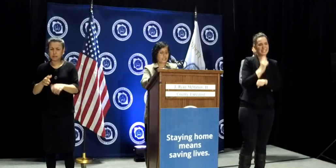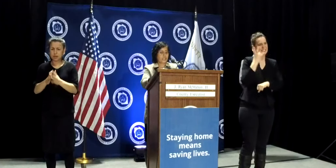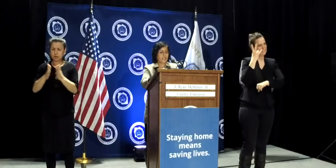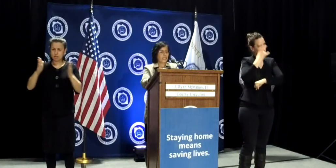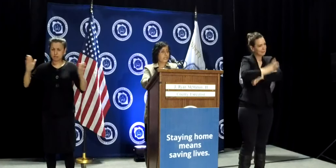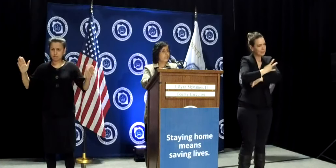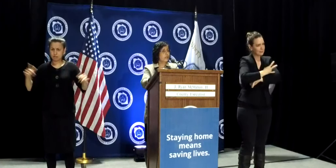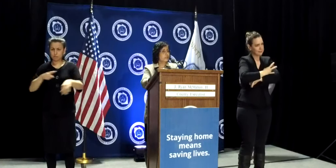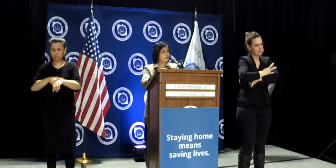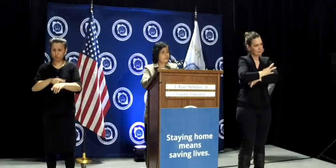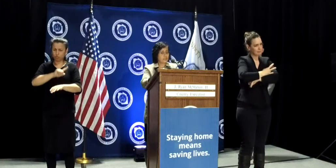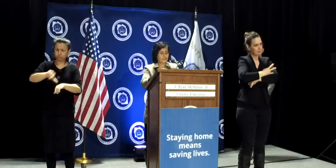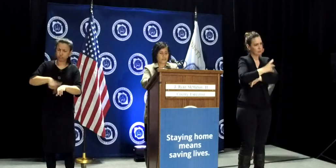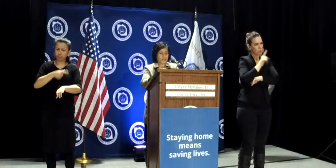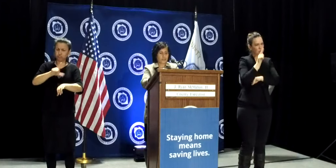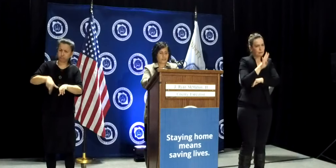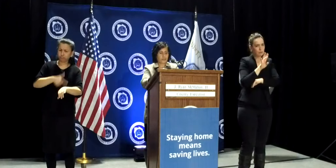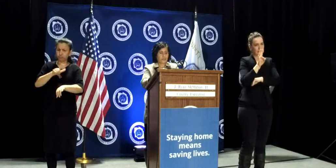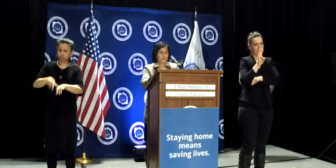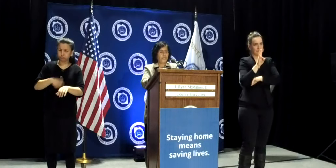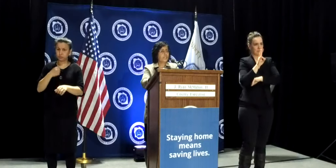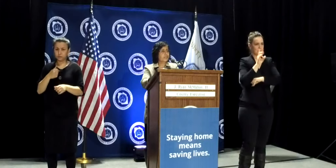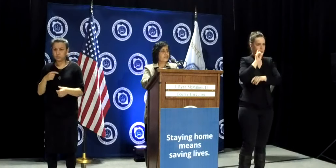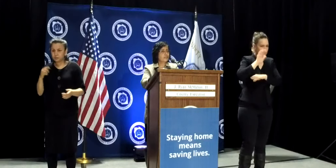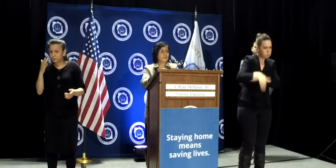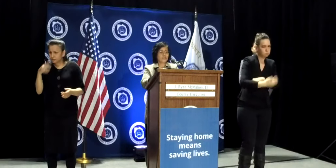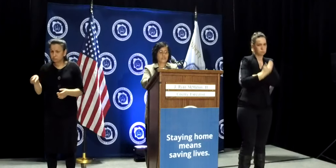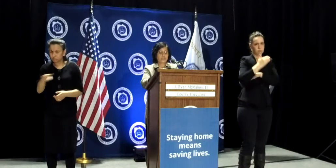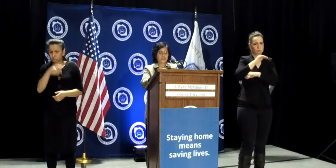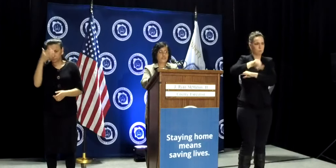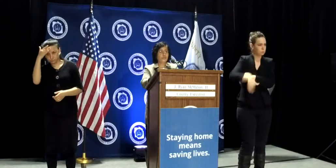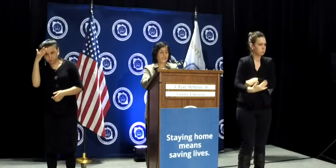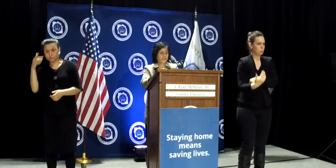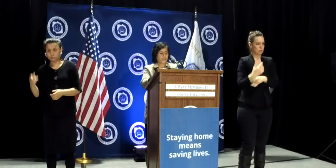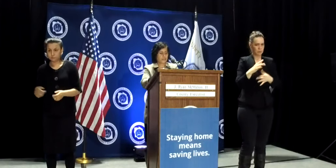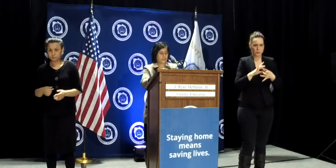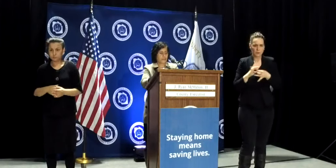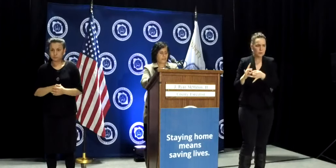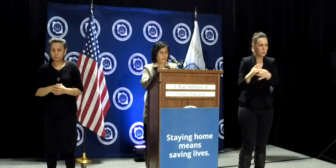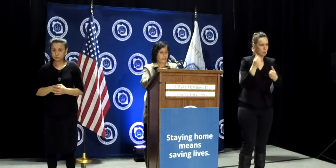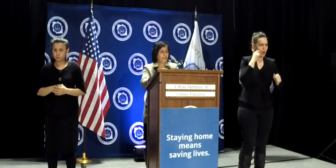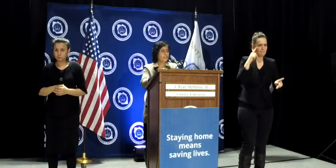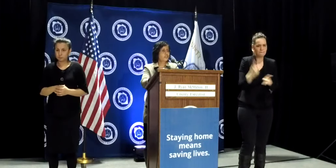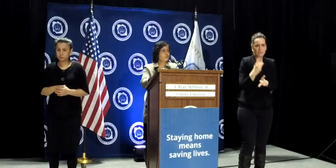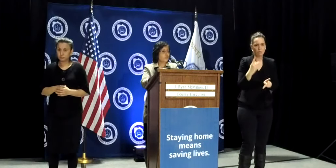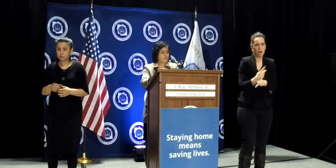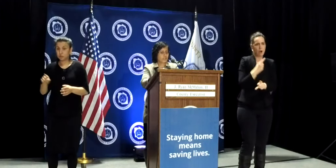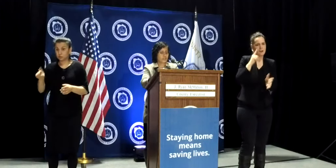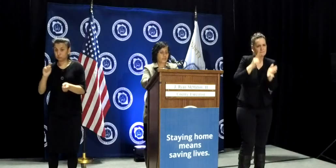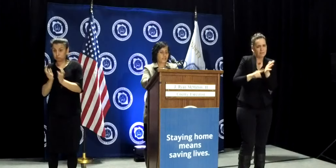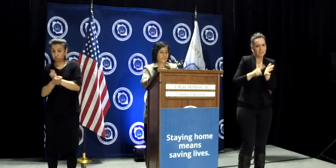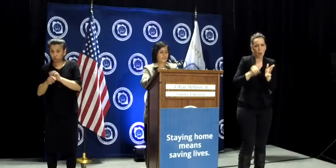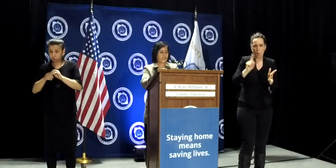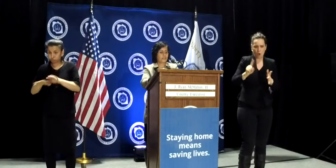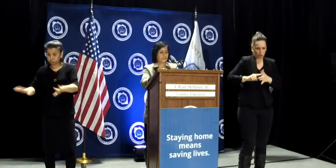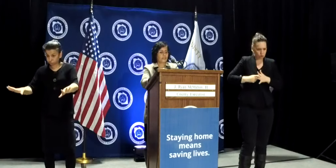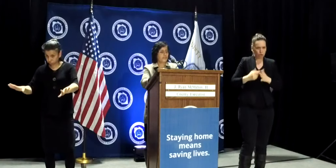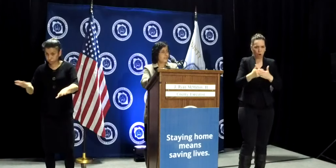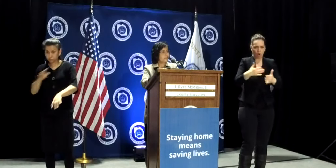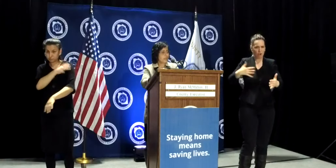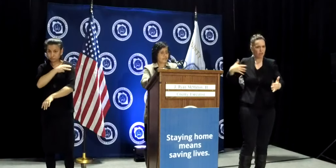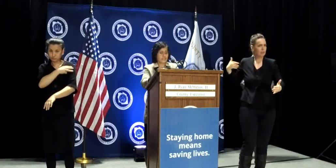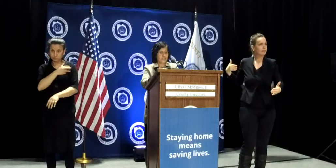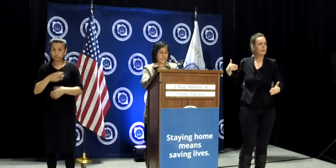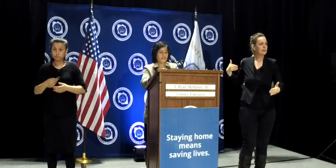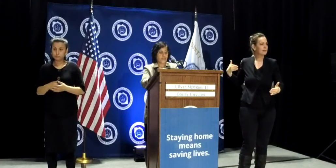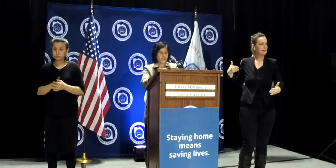COVID-19 and are considered infectious. They can transmit the disease to others. it is crucial to identify